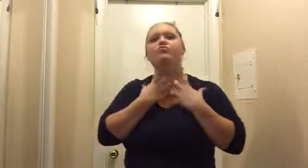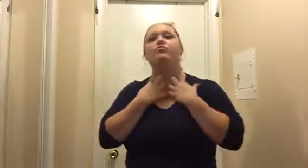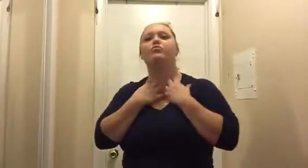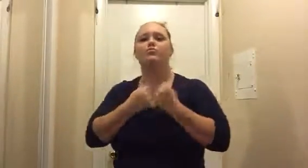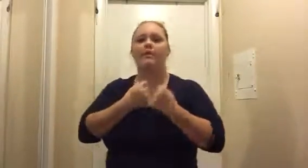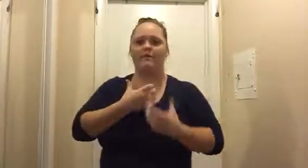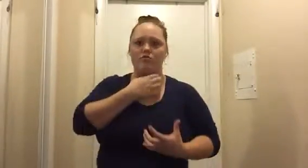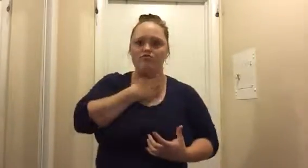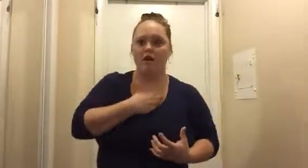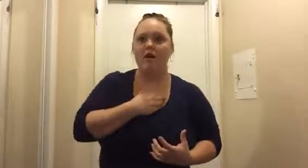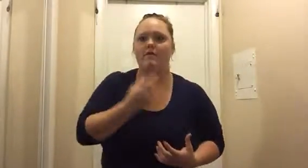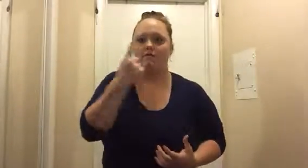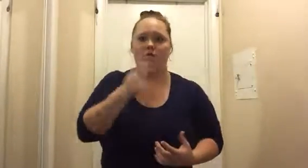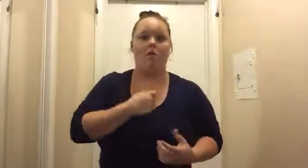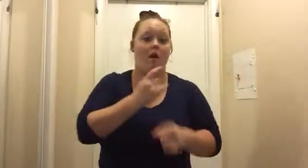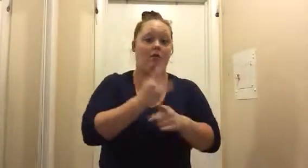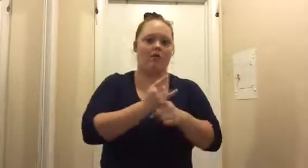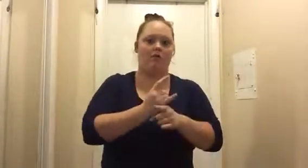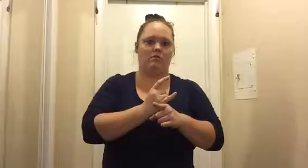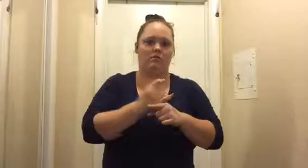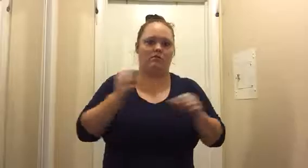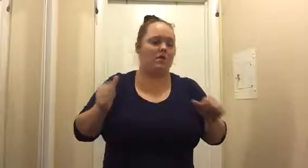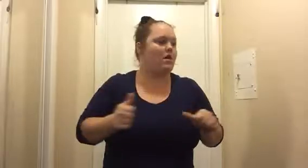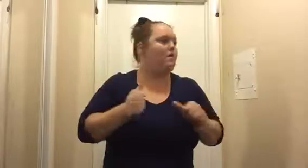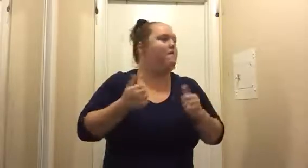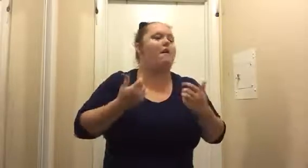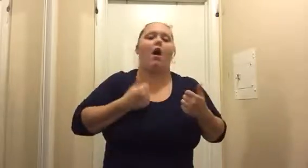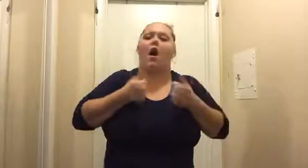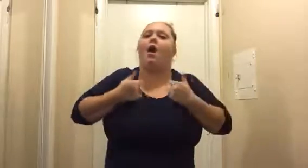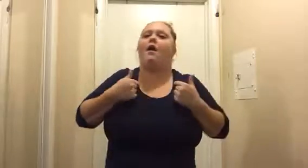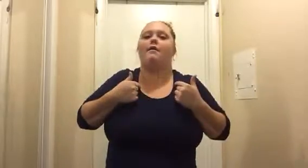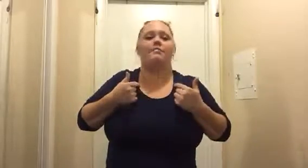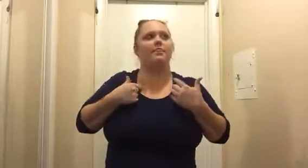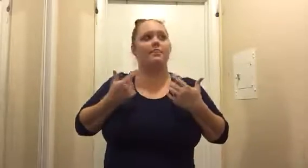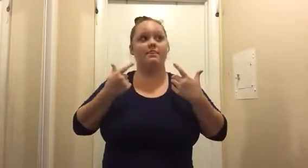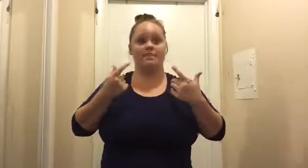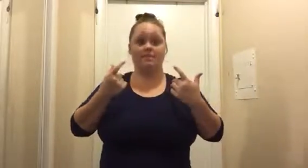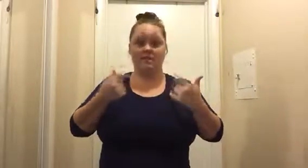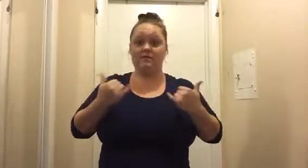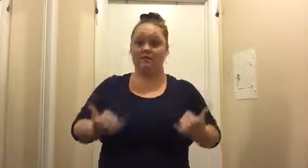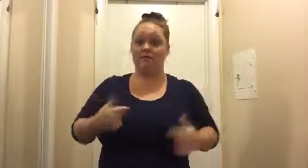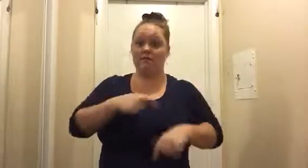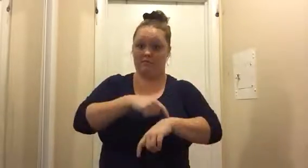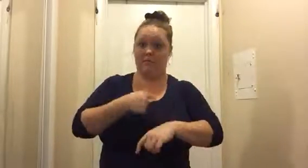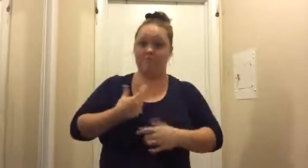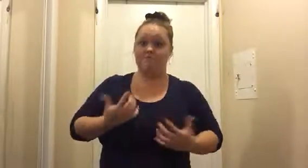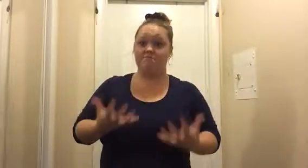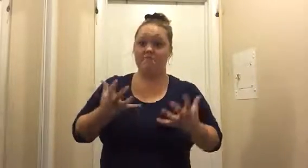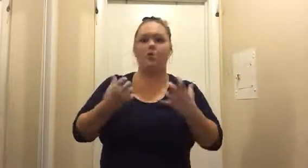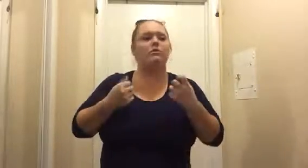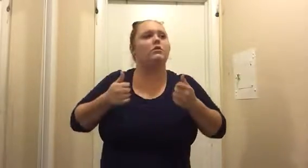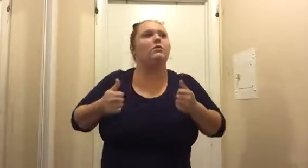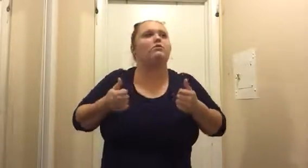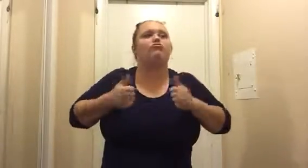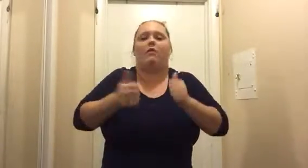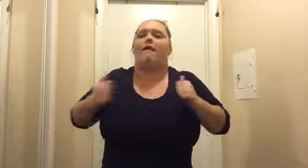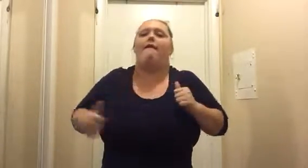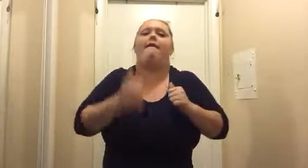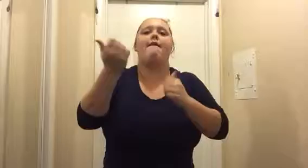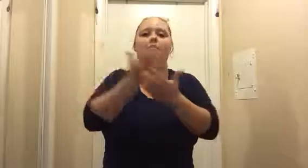my soul to get better. When I got home, I Googled that shot. It turns out that the main ingredient in